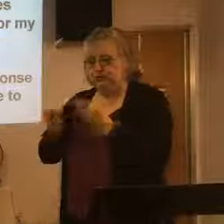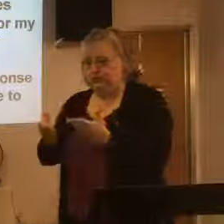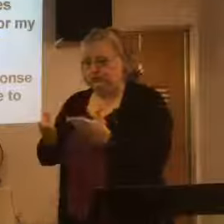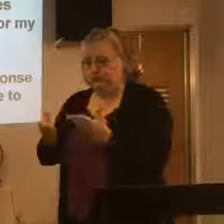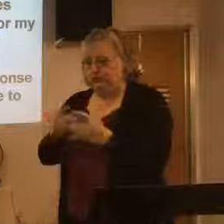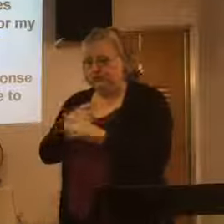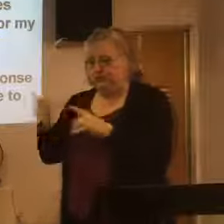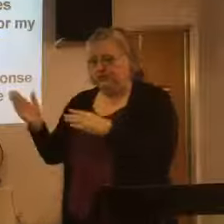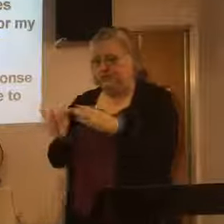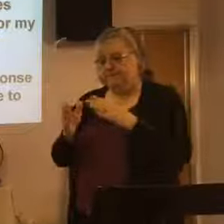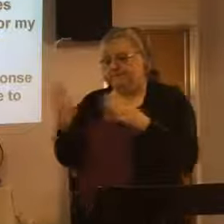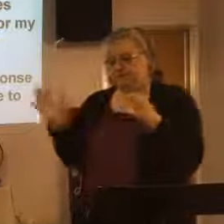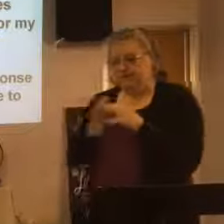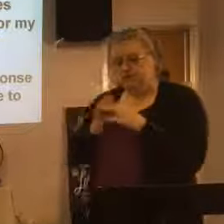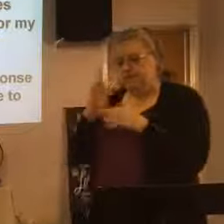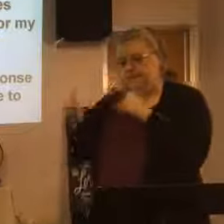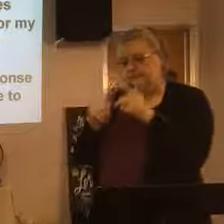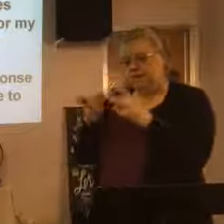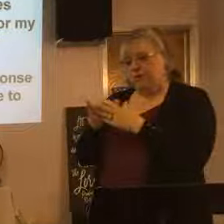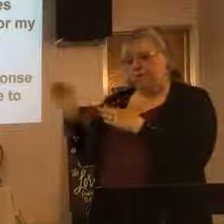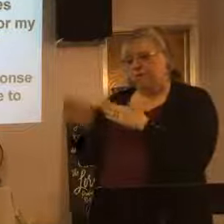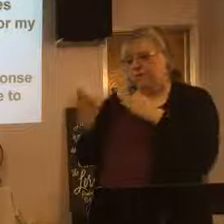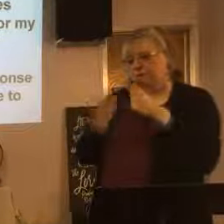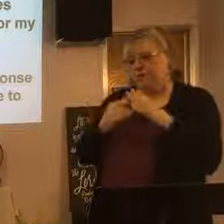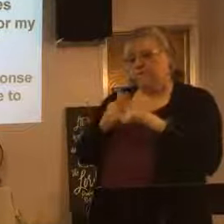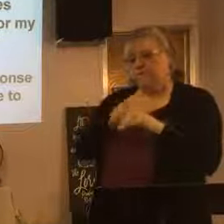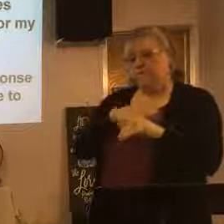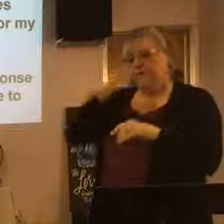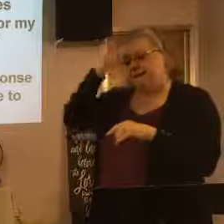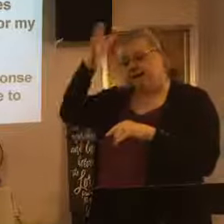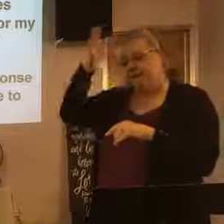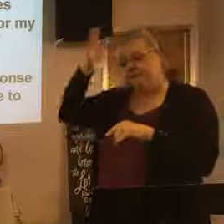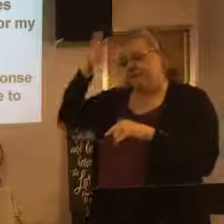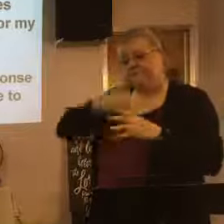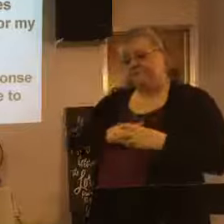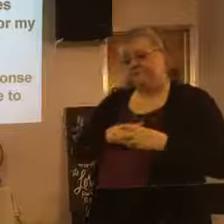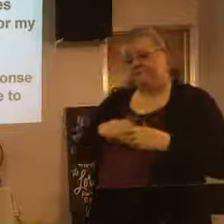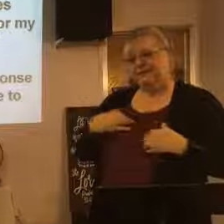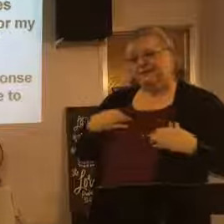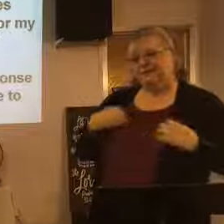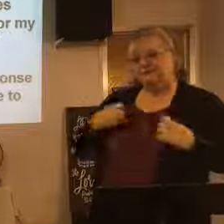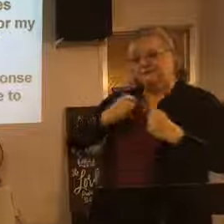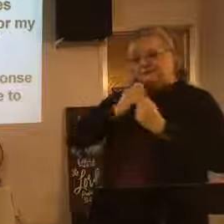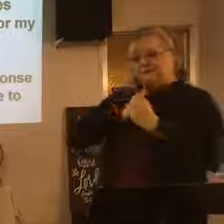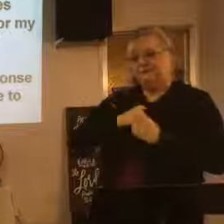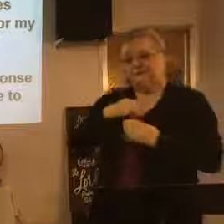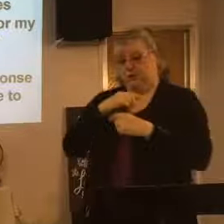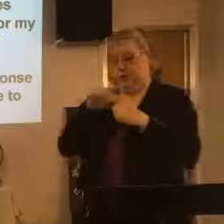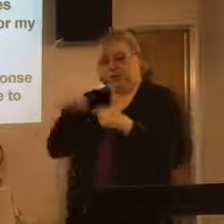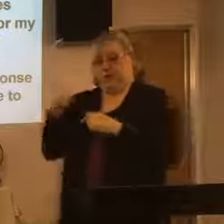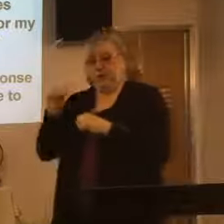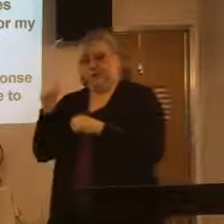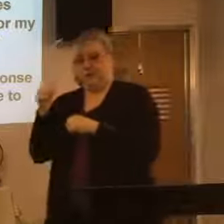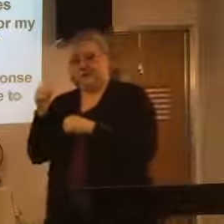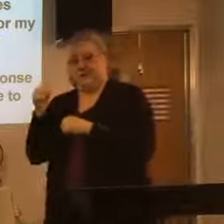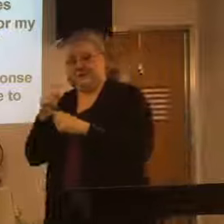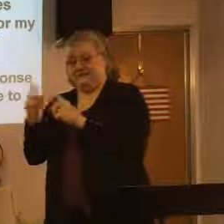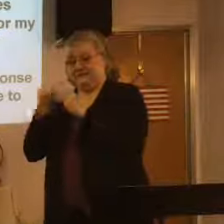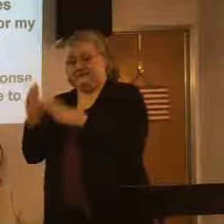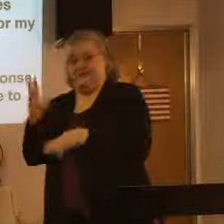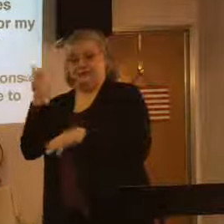it's been prepared for my Father." Now, interesting side note, when the other 10 disciples heard